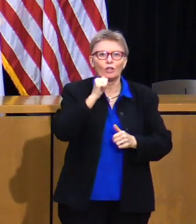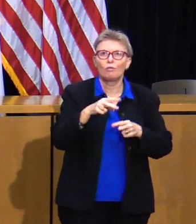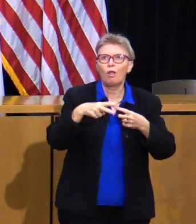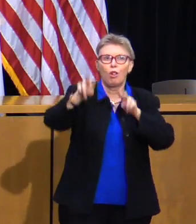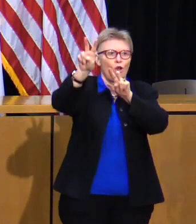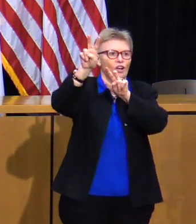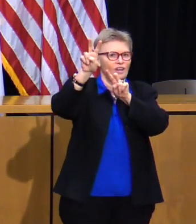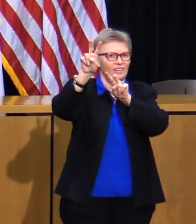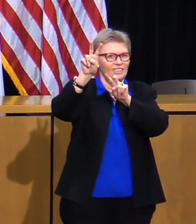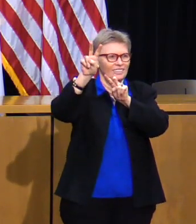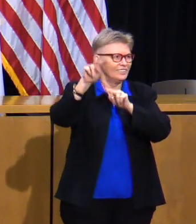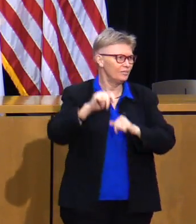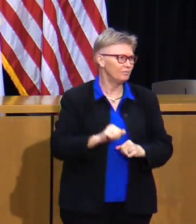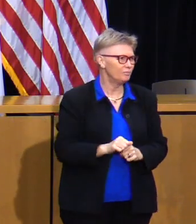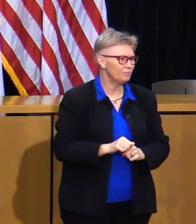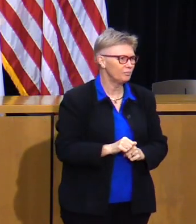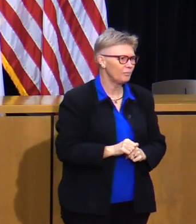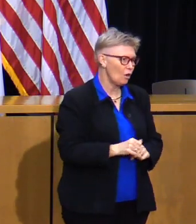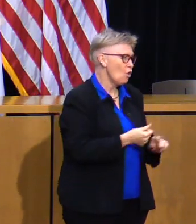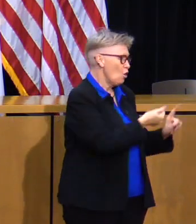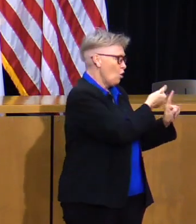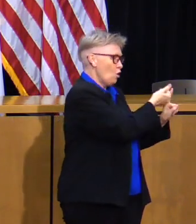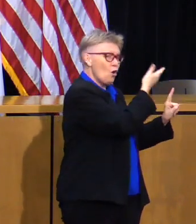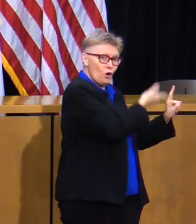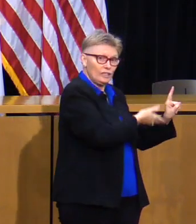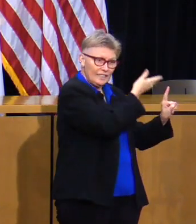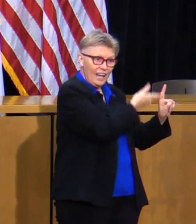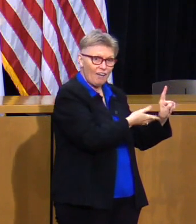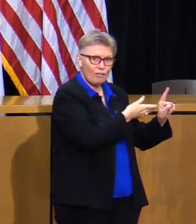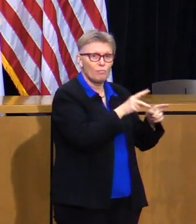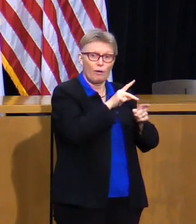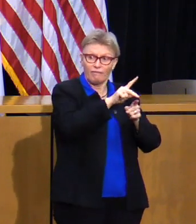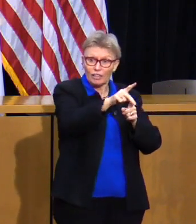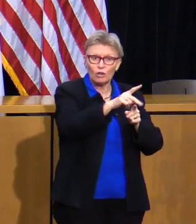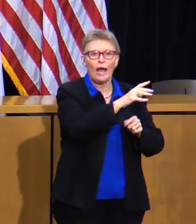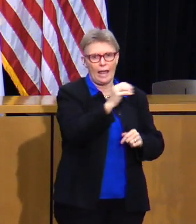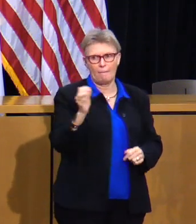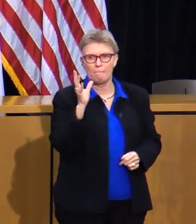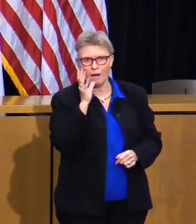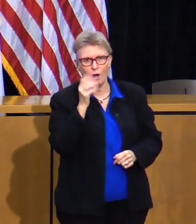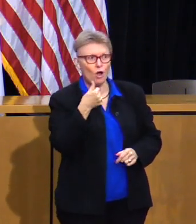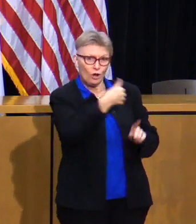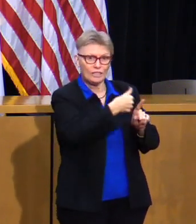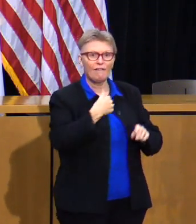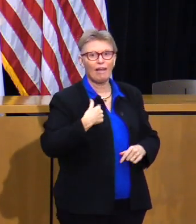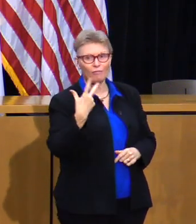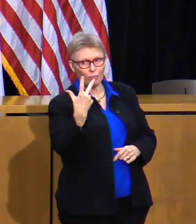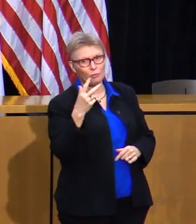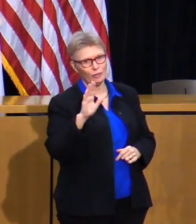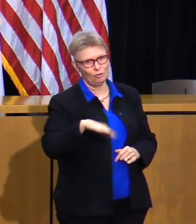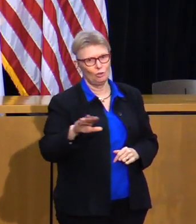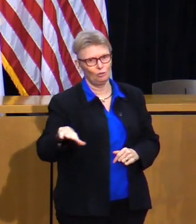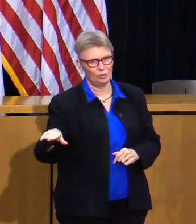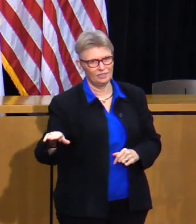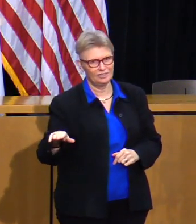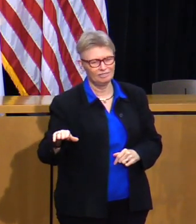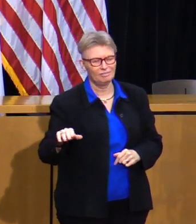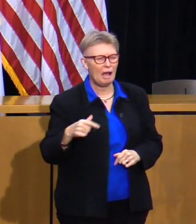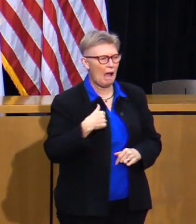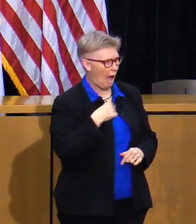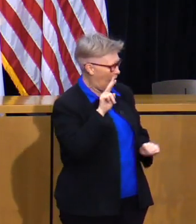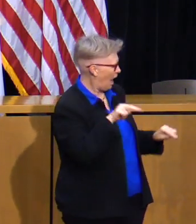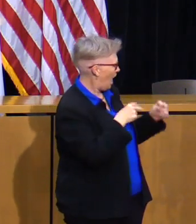Justice Wendlandt is not only a successful professional, but is a mom to 3 children. I know firsthand